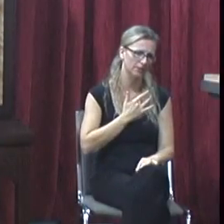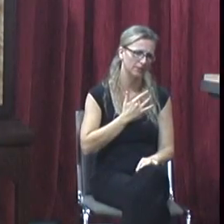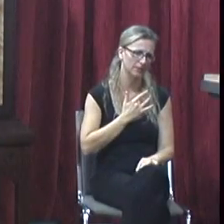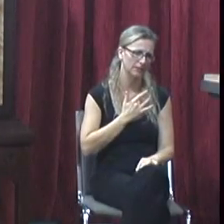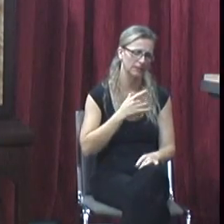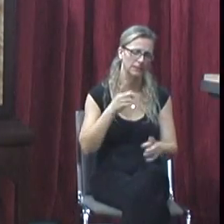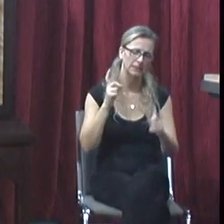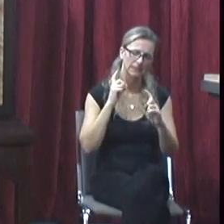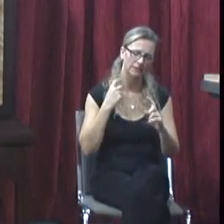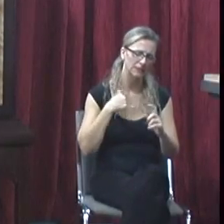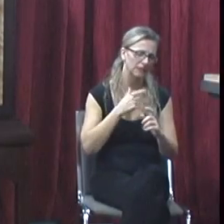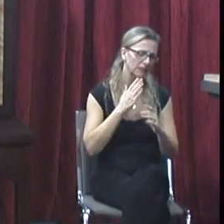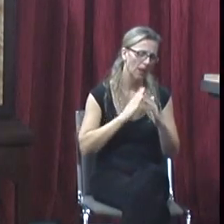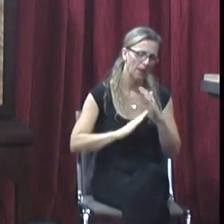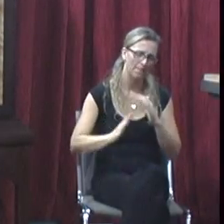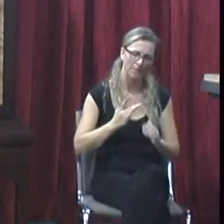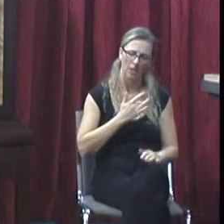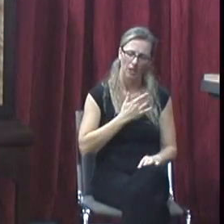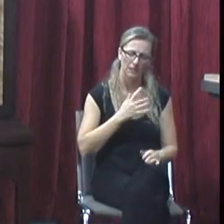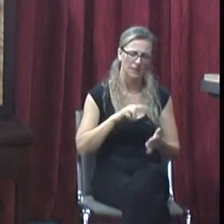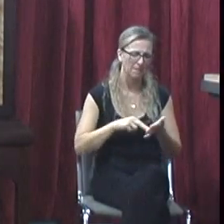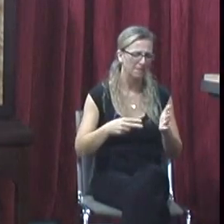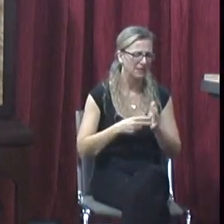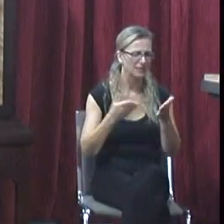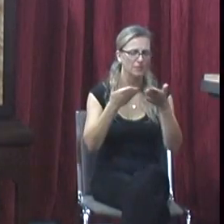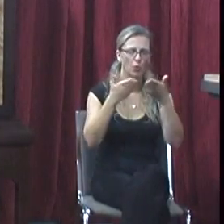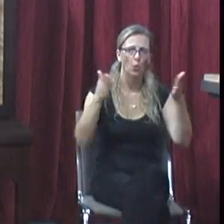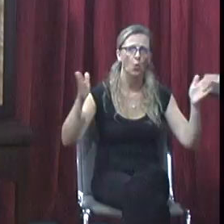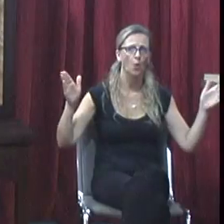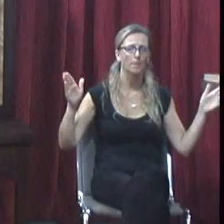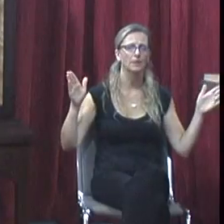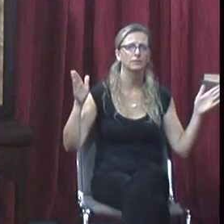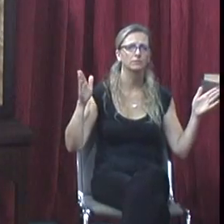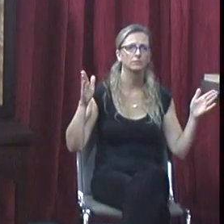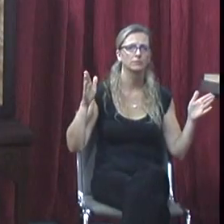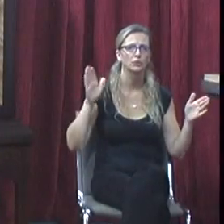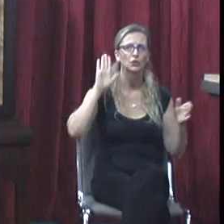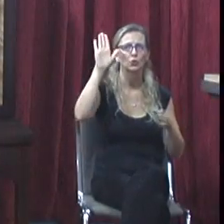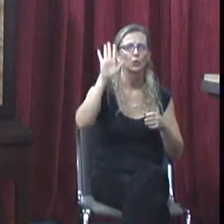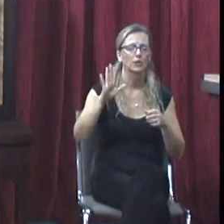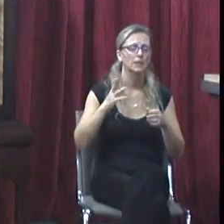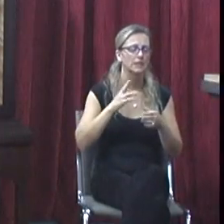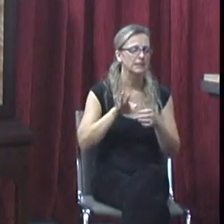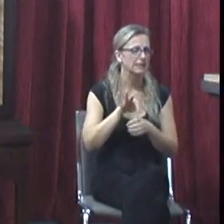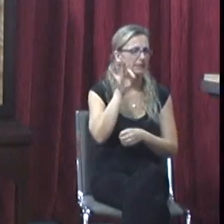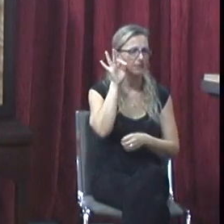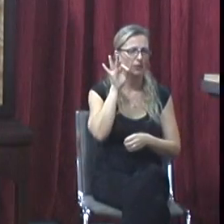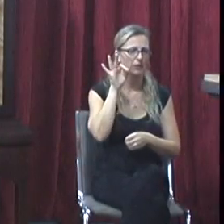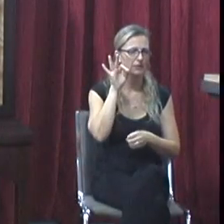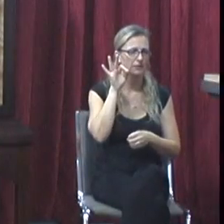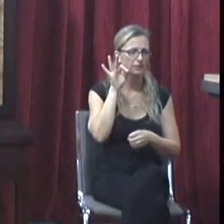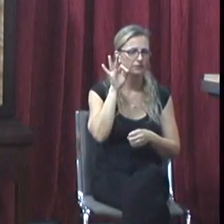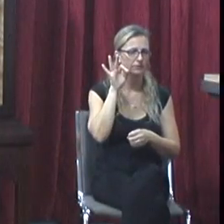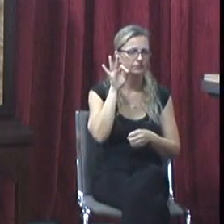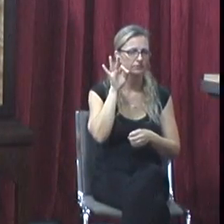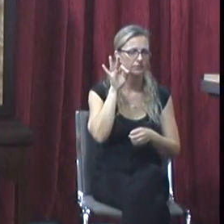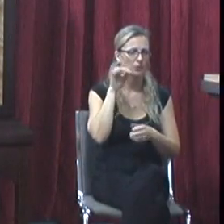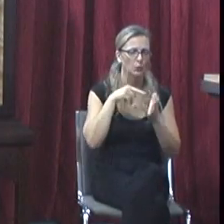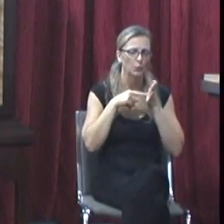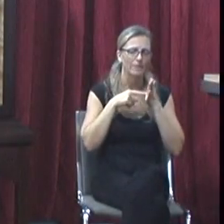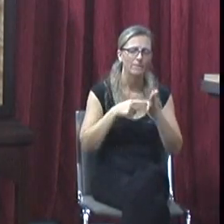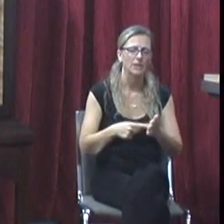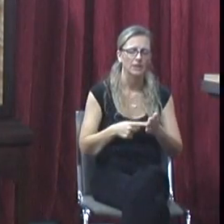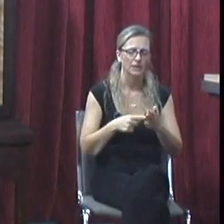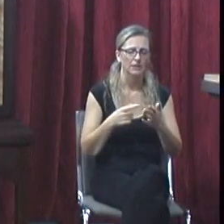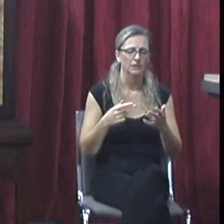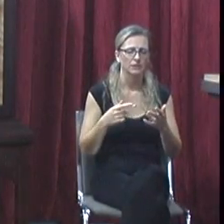us contrite hearts. That means to be open to the light of your Spirit, revealing even secret sins, so that we